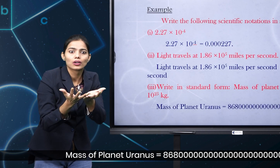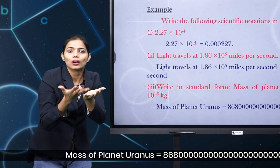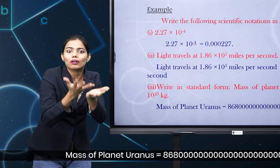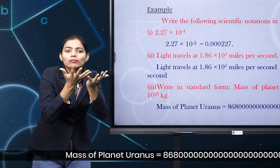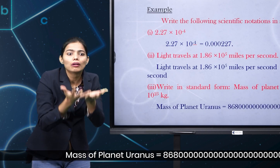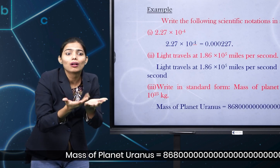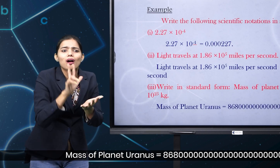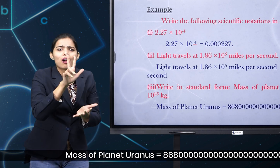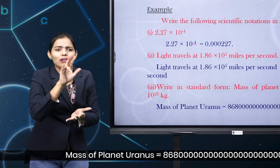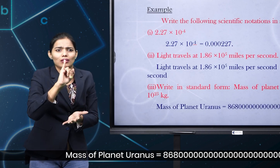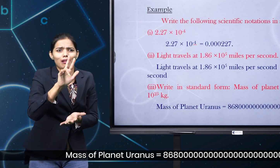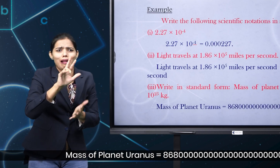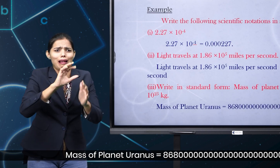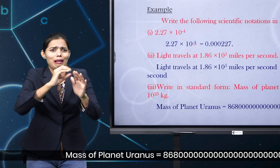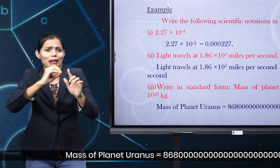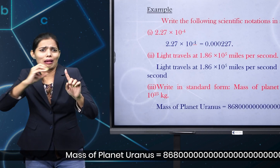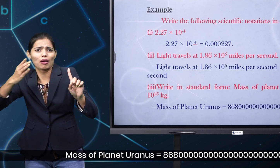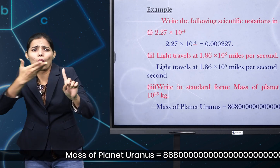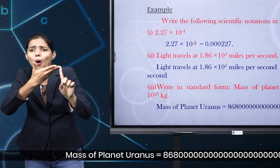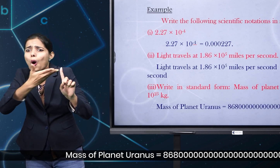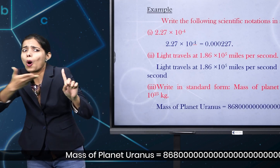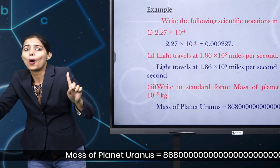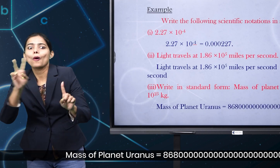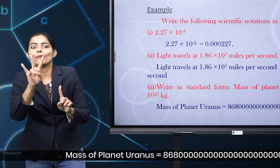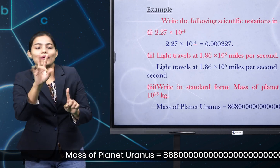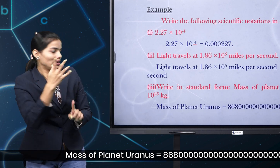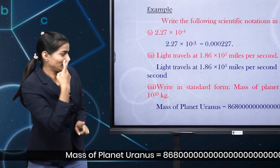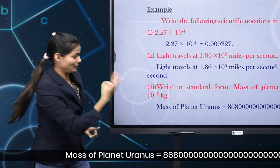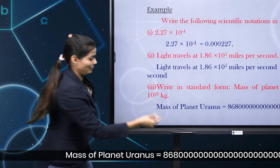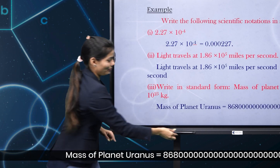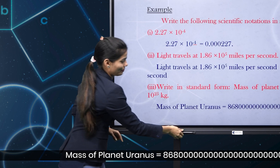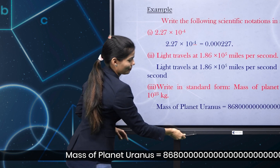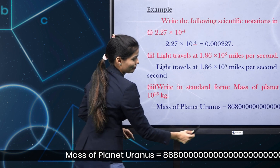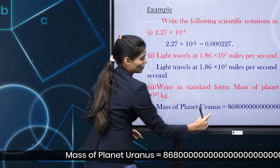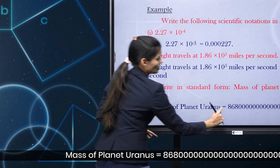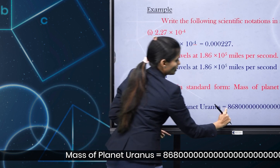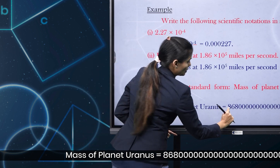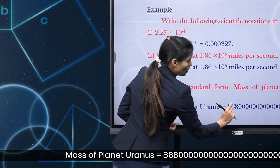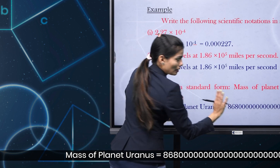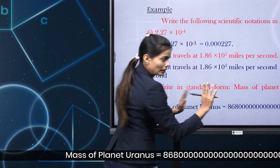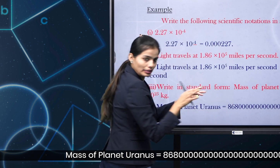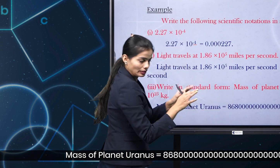Mass of planet Uranus is equal to 8680 and so on kg.